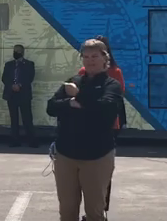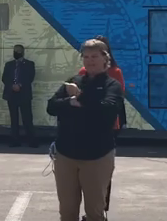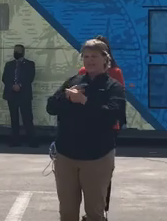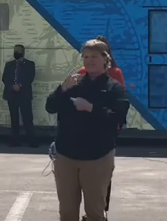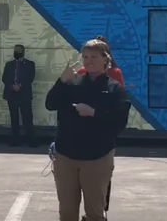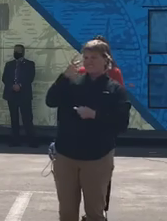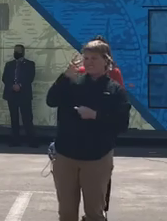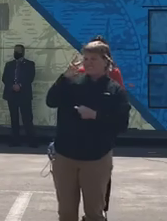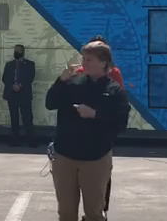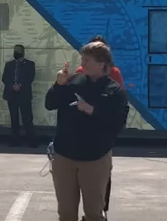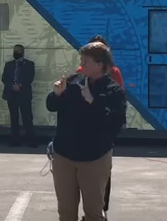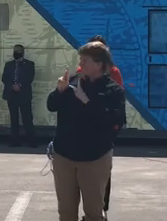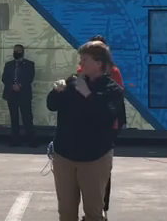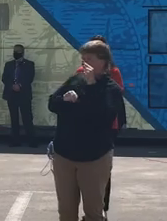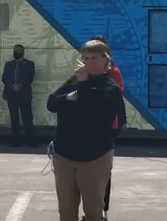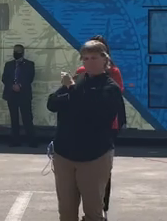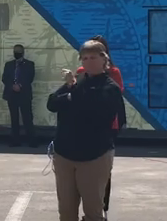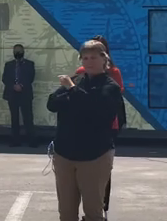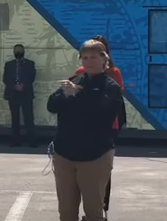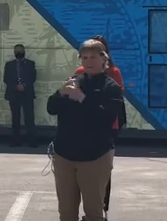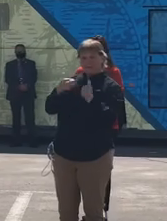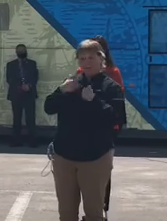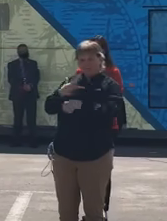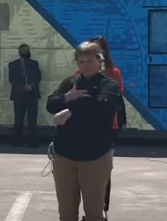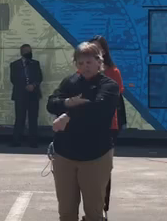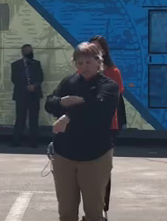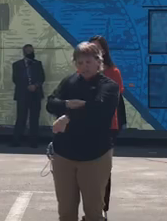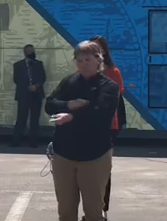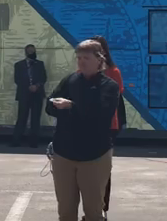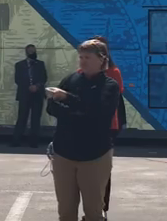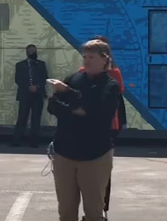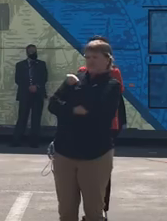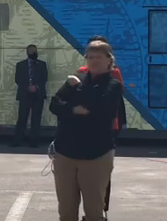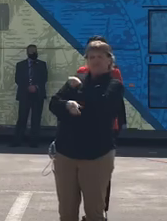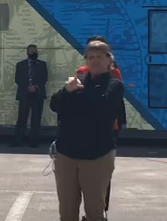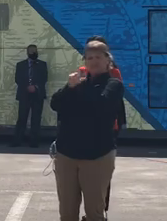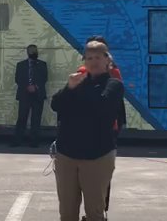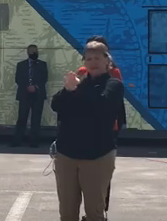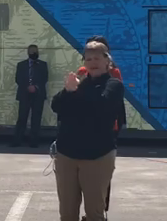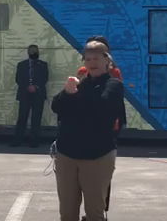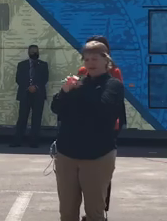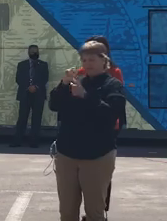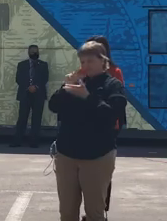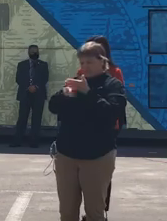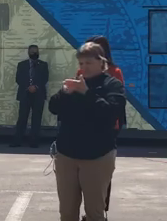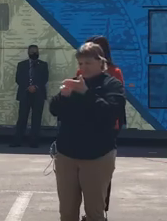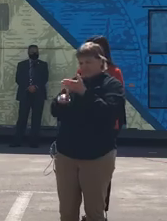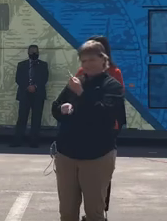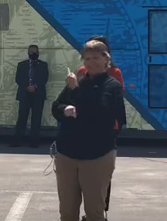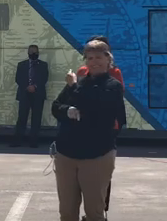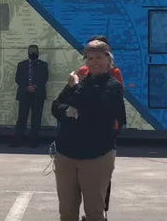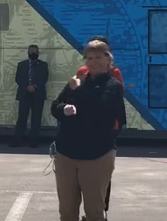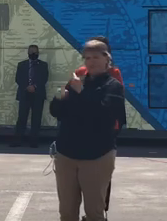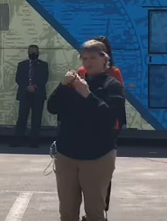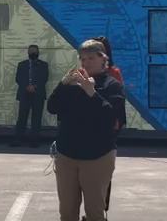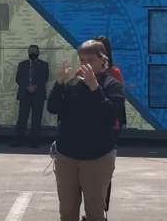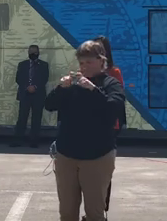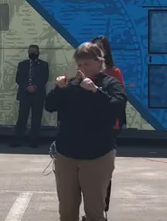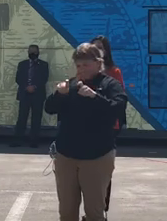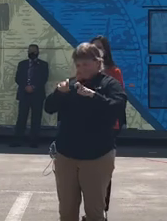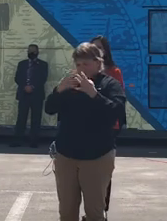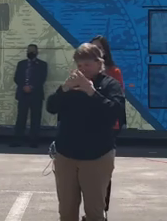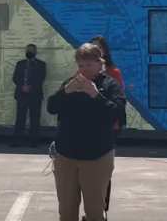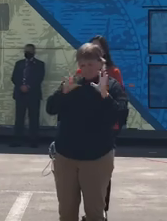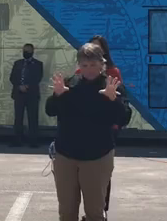bring it to the lab, and then within 45 minutes, it's just putting a cartridge in a machine, and then within 45 minutes, you're